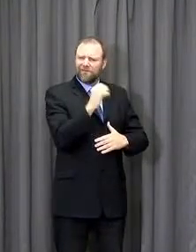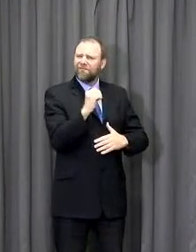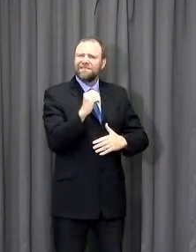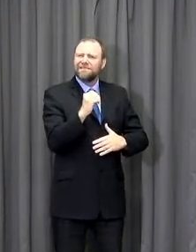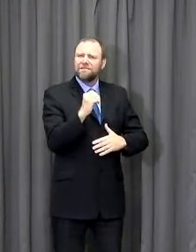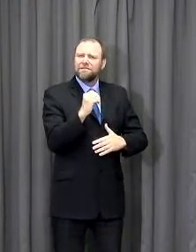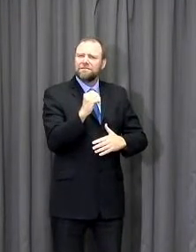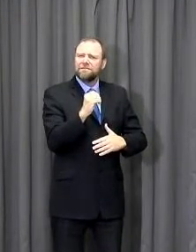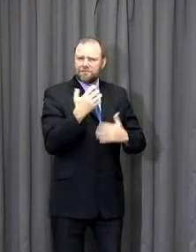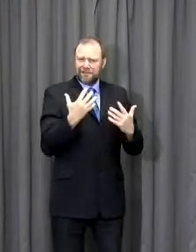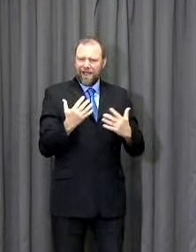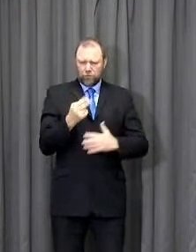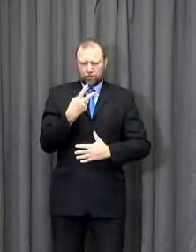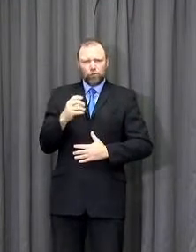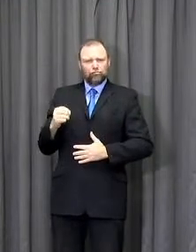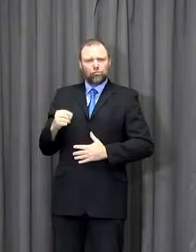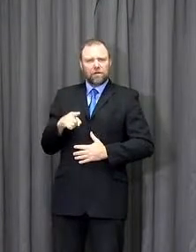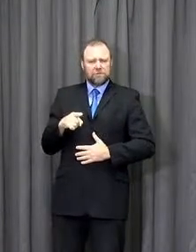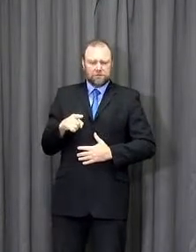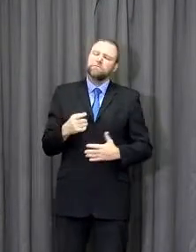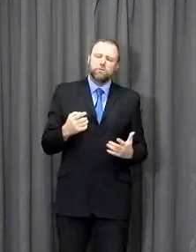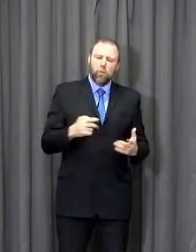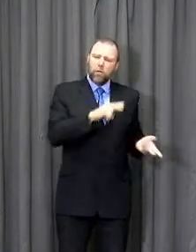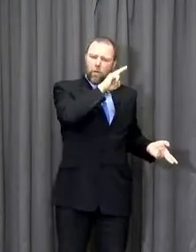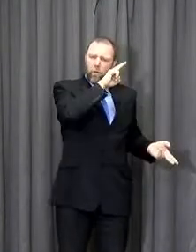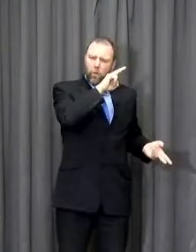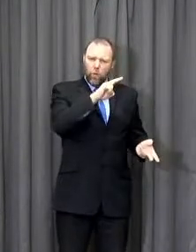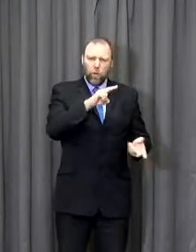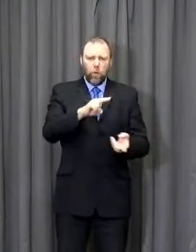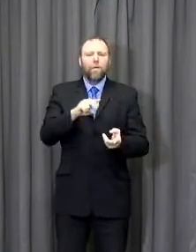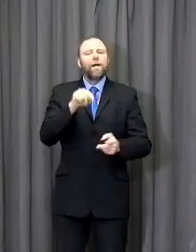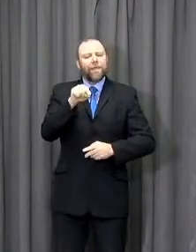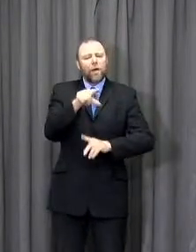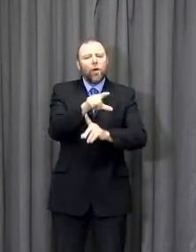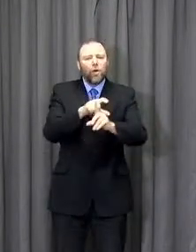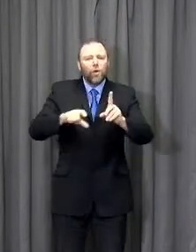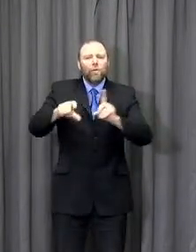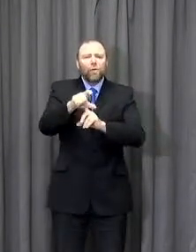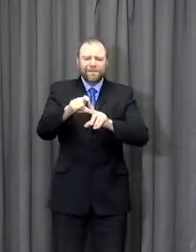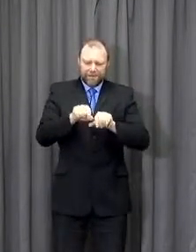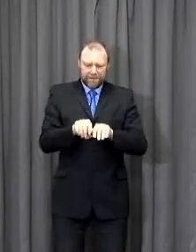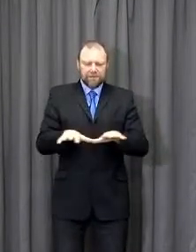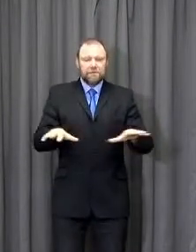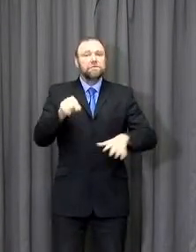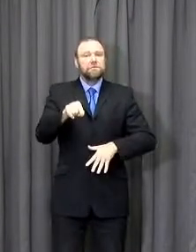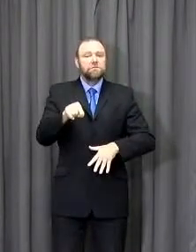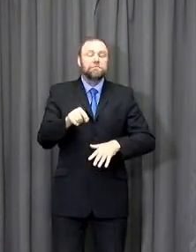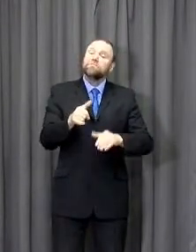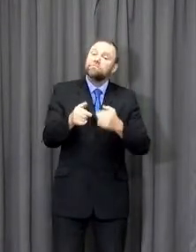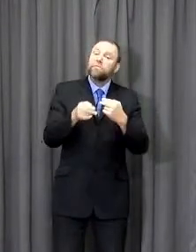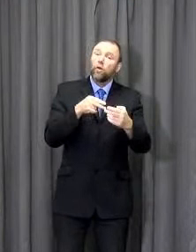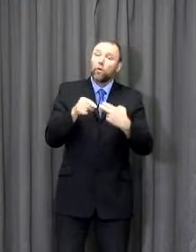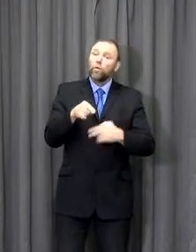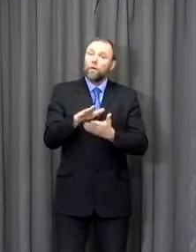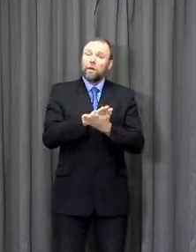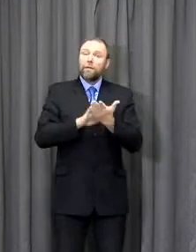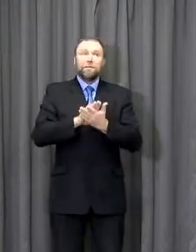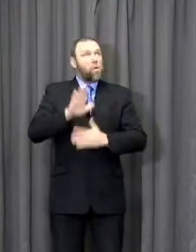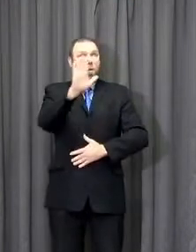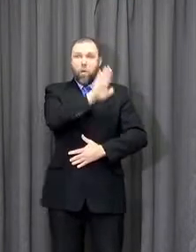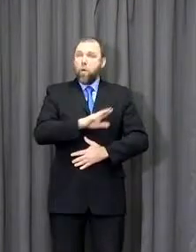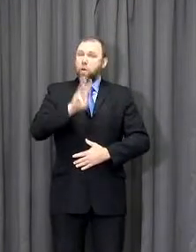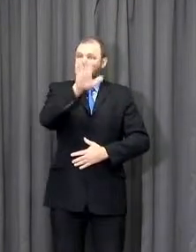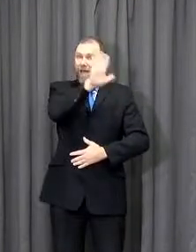per 100,000. So we are seeing a reduction in community transmission. And the good news also is that it's falling in all parts of